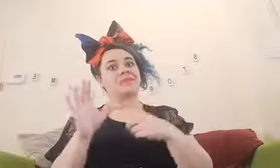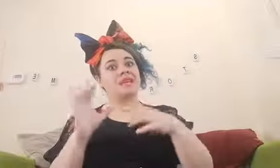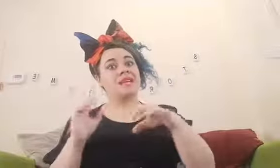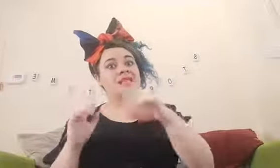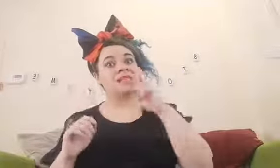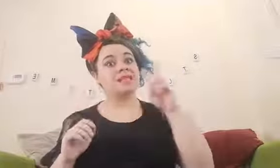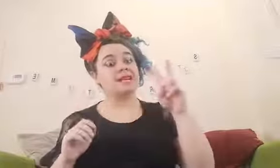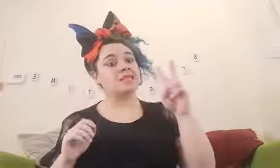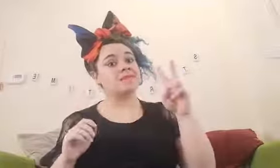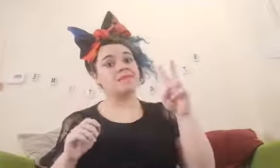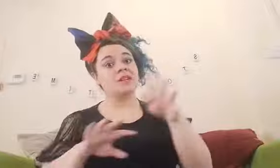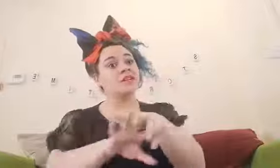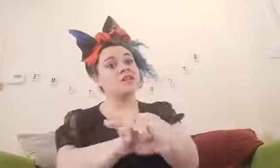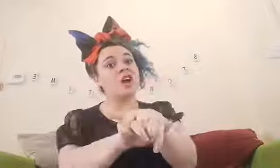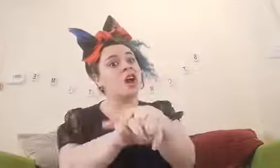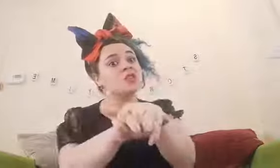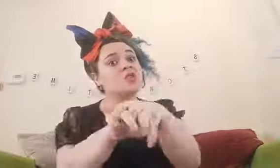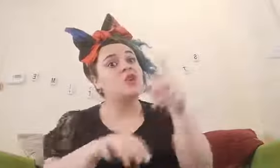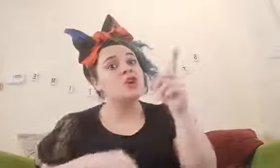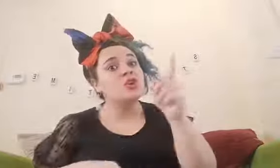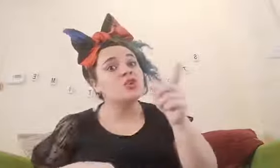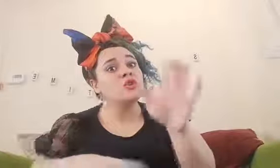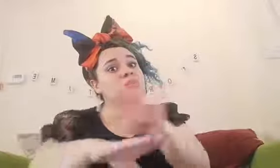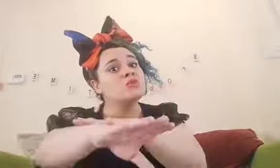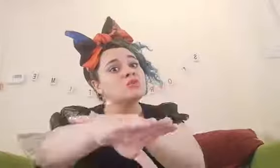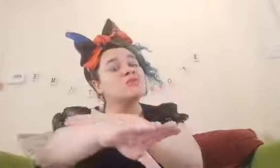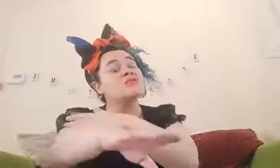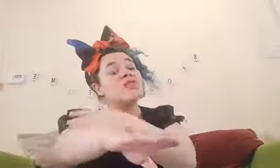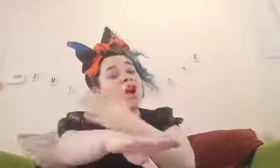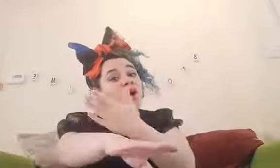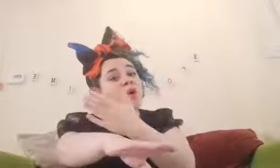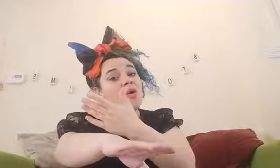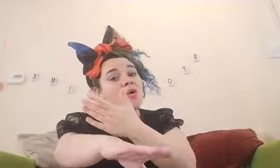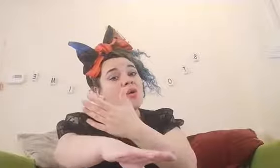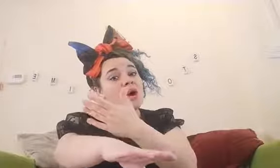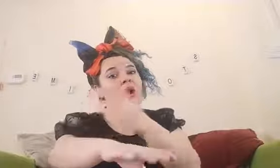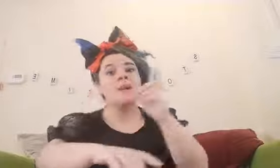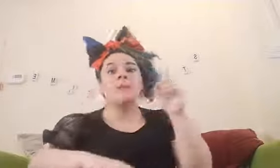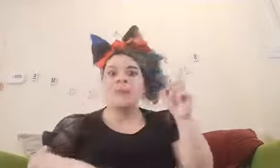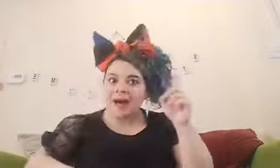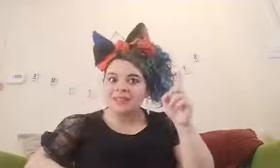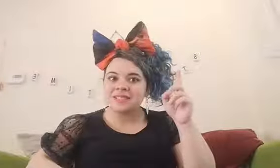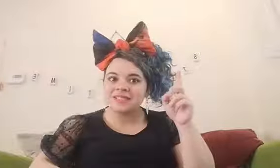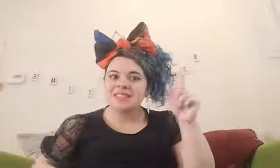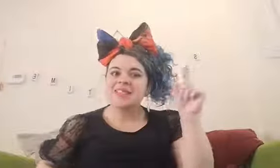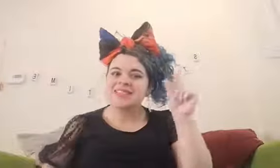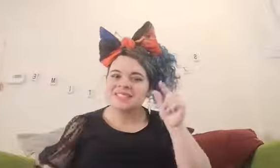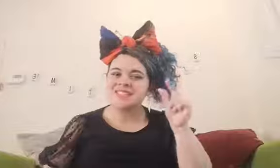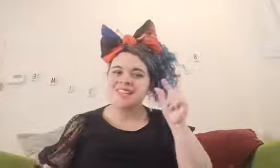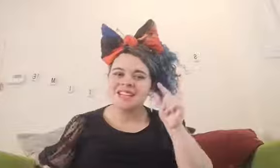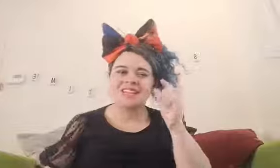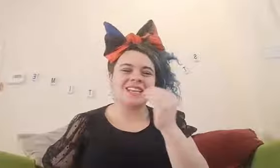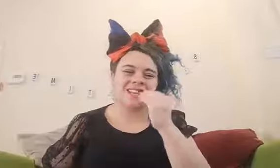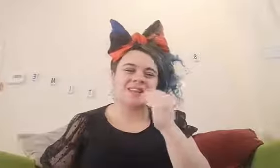And Anansi said, Turtle, you're too slow. But there's still a little bit